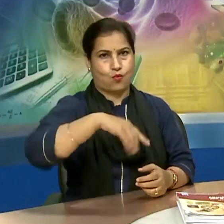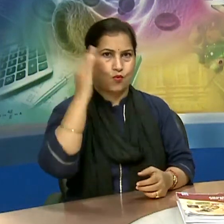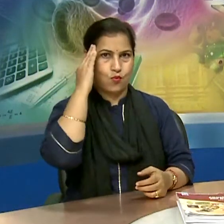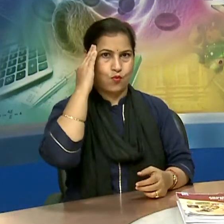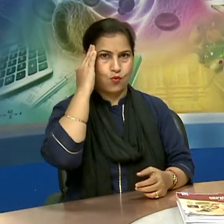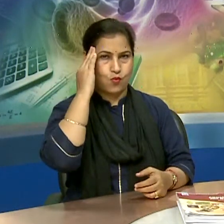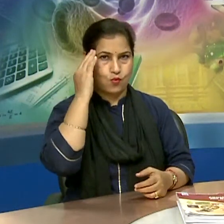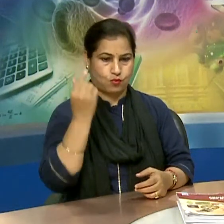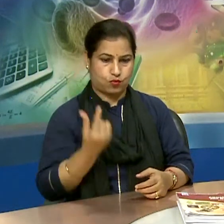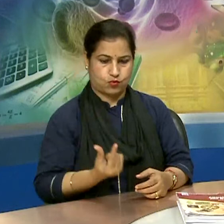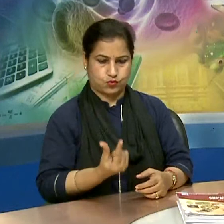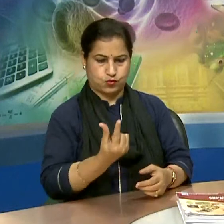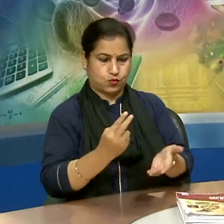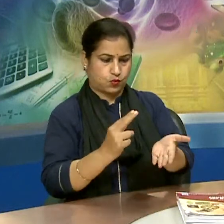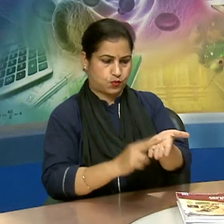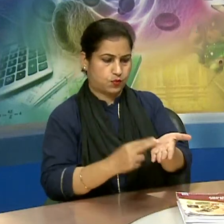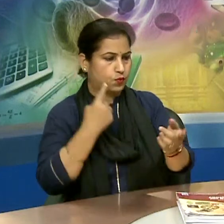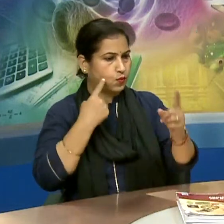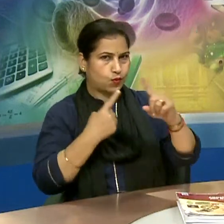In order to overcome